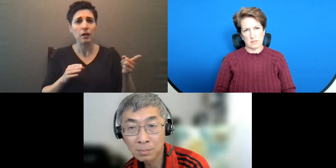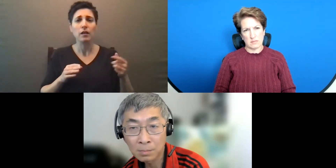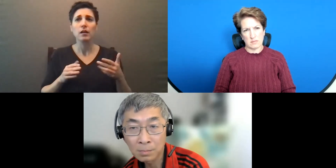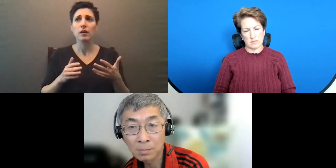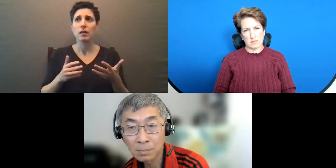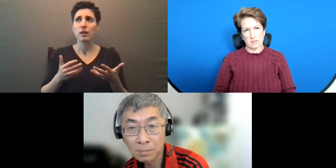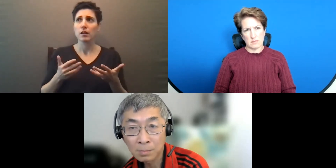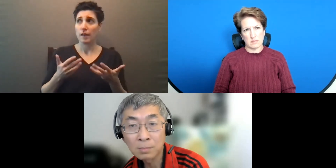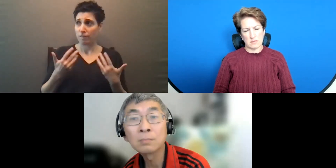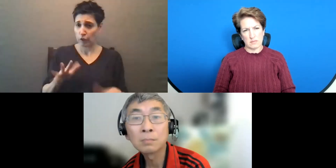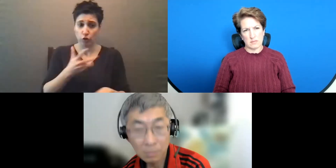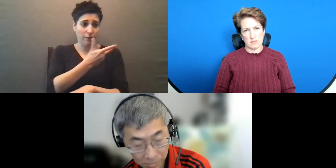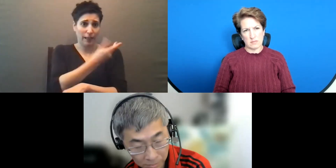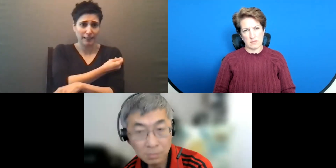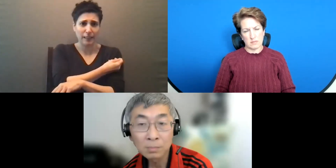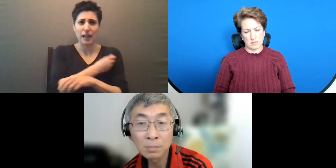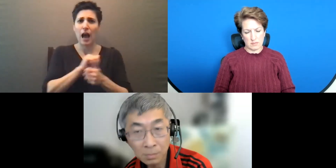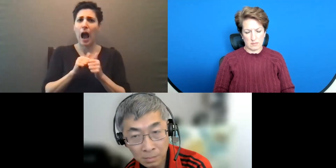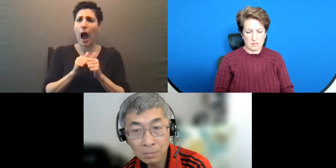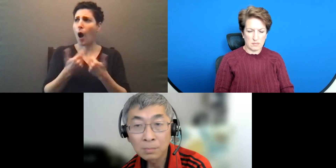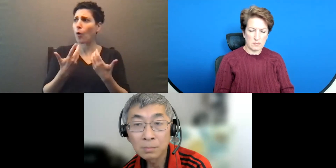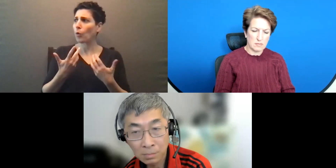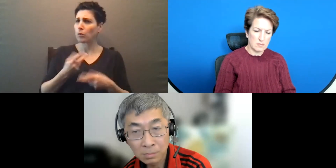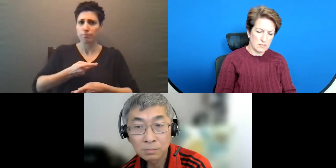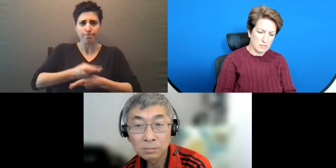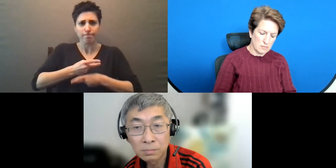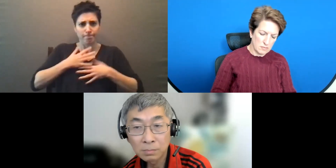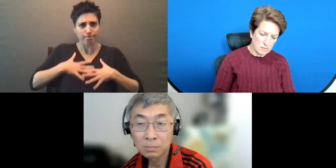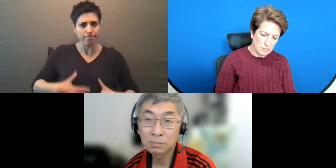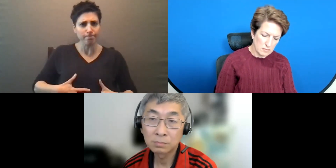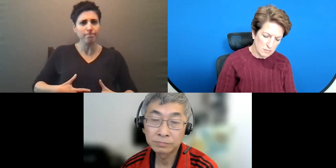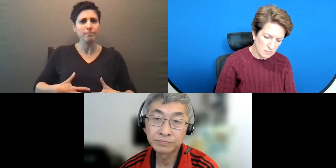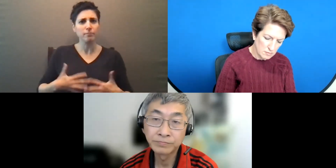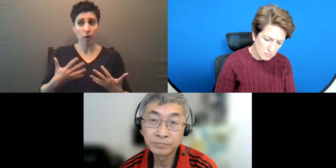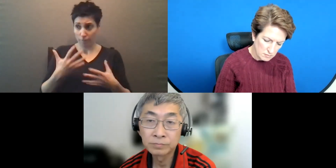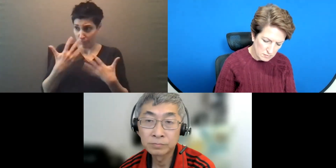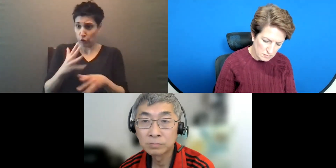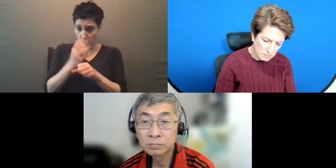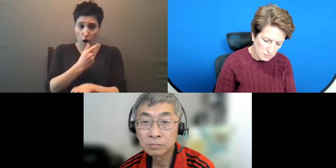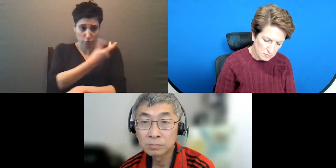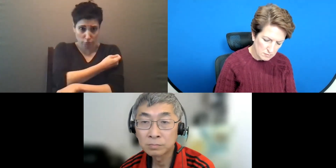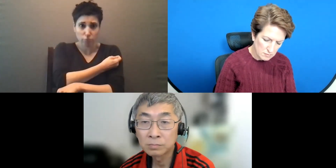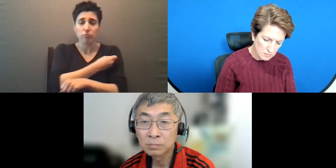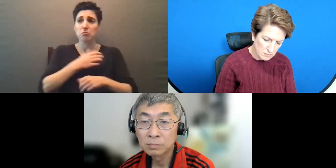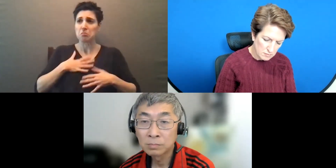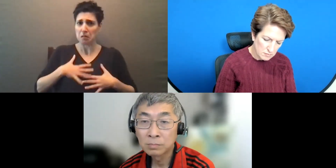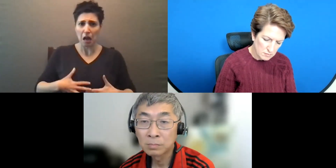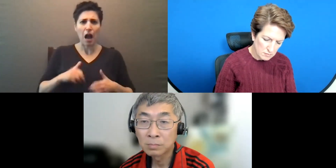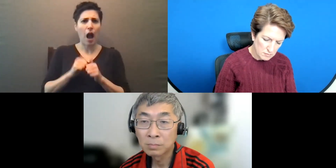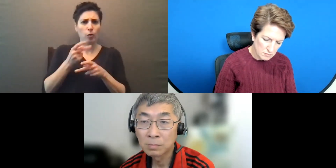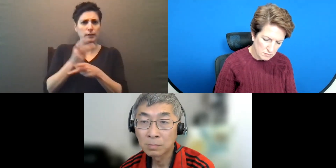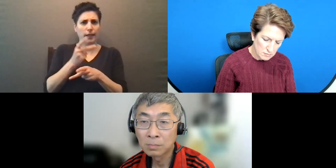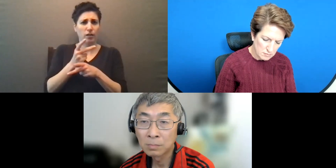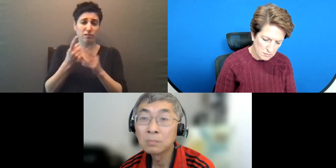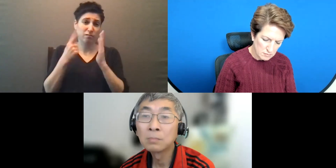self after vaccination, like how we can protect ourselves now when we got vaccinated. And I have seen people are not